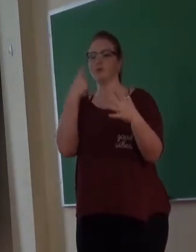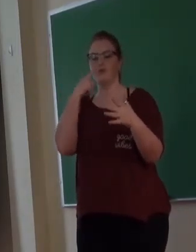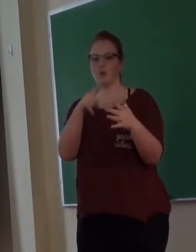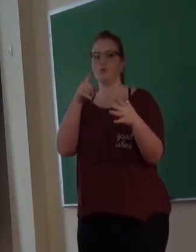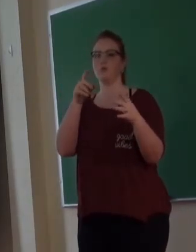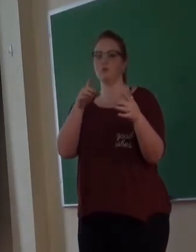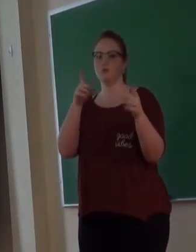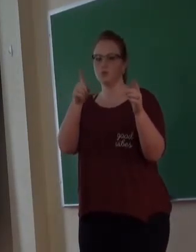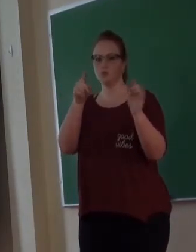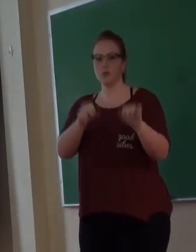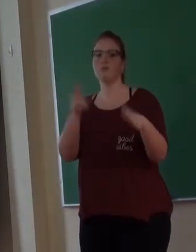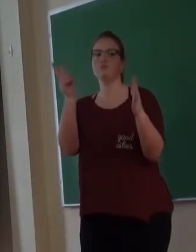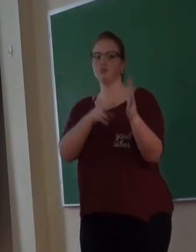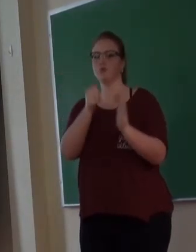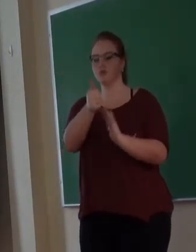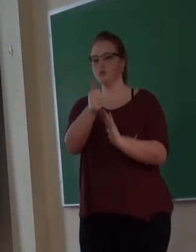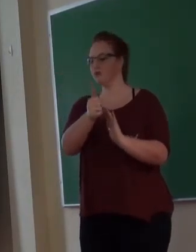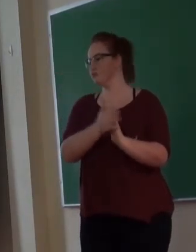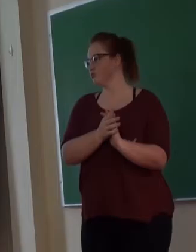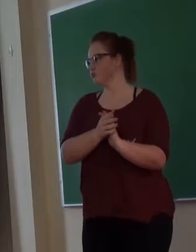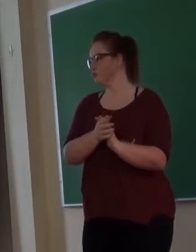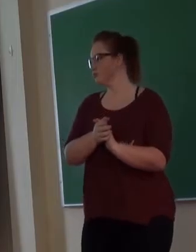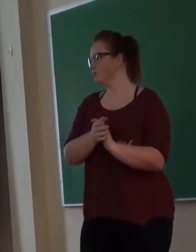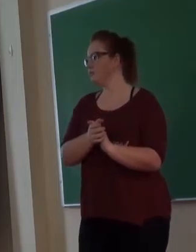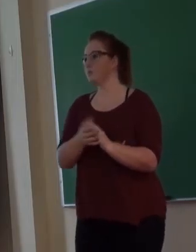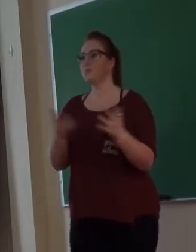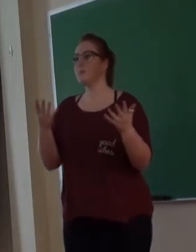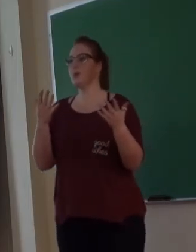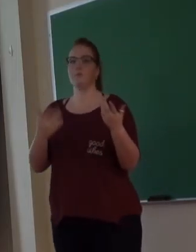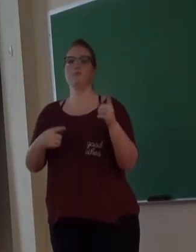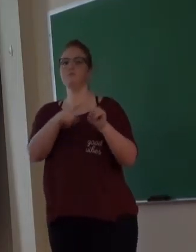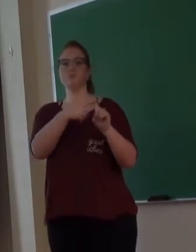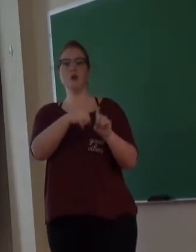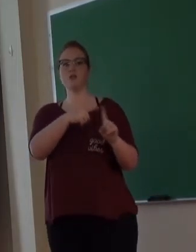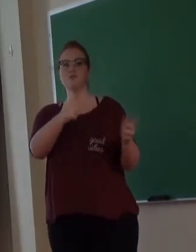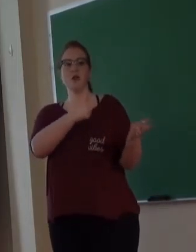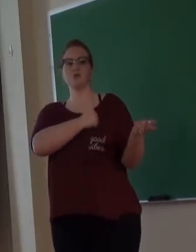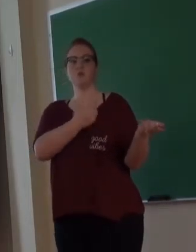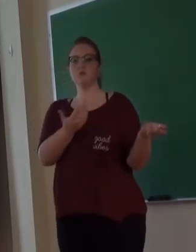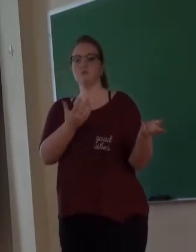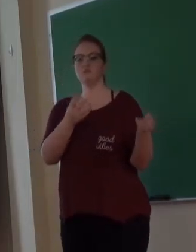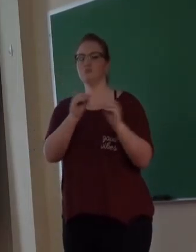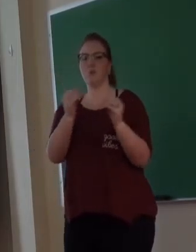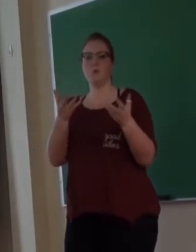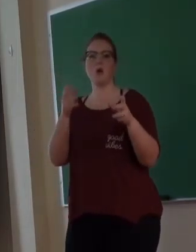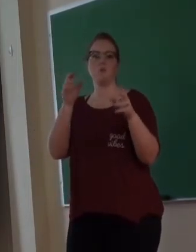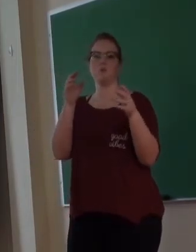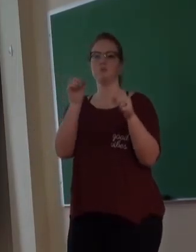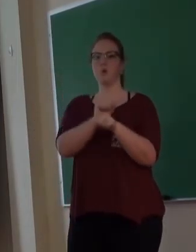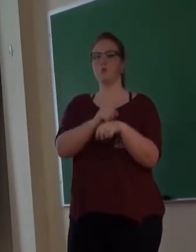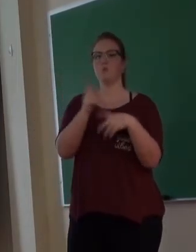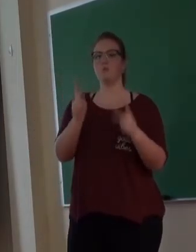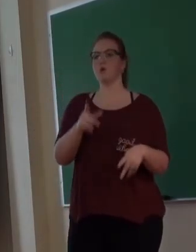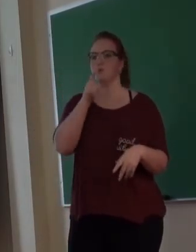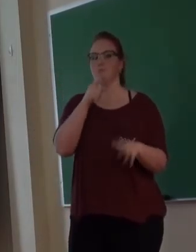can understand why. A positive attitude. Nobody wants to work with a negative Nancy. Nobody wants that person in the office where